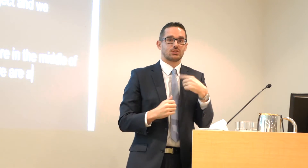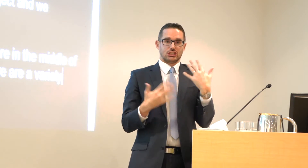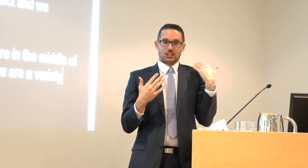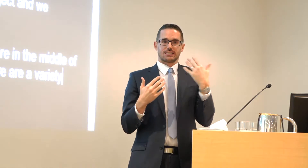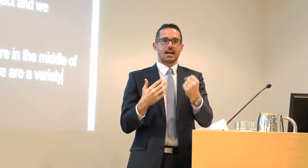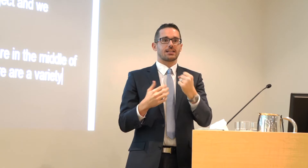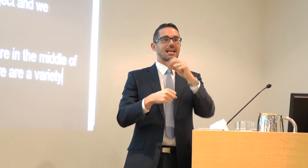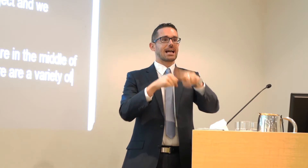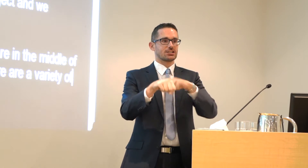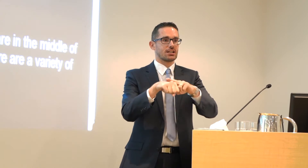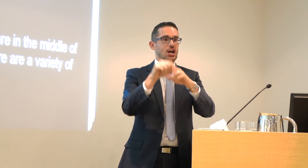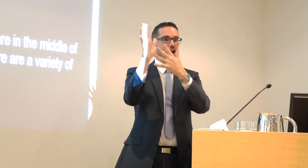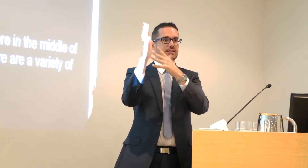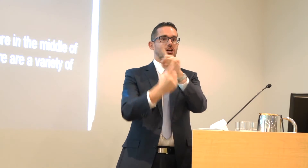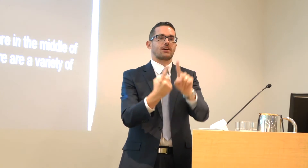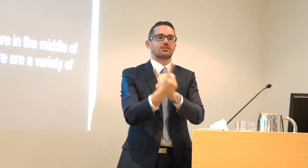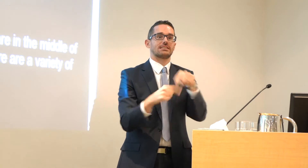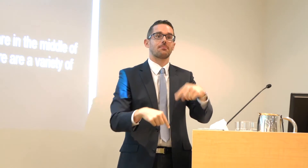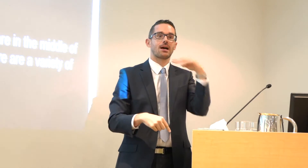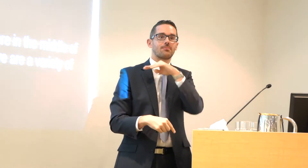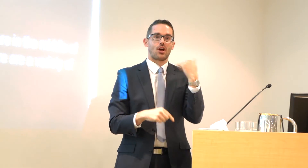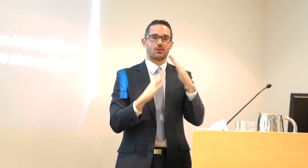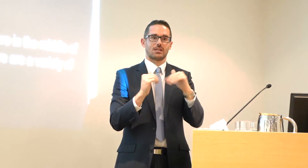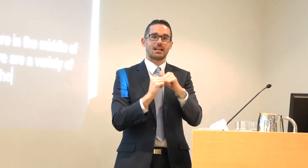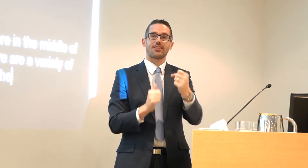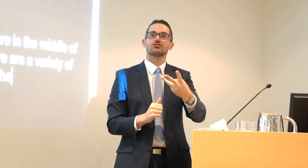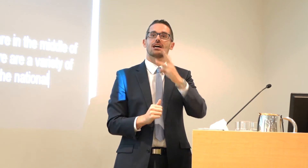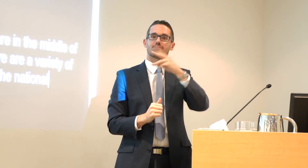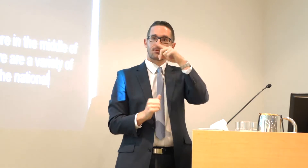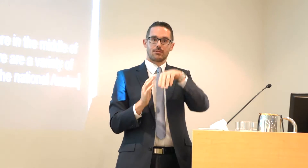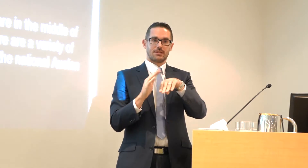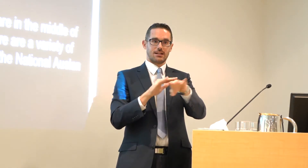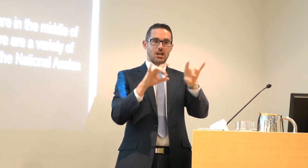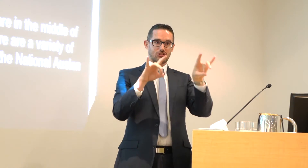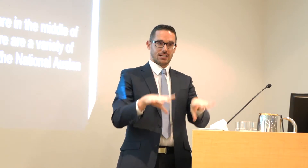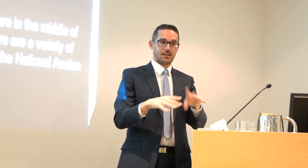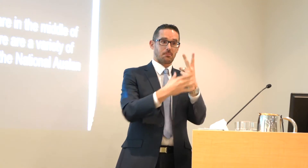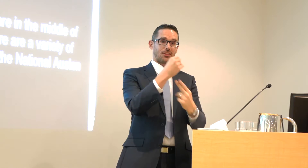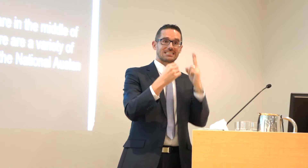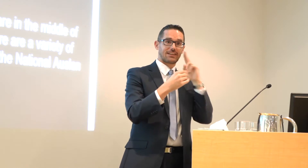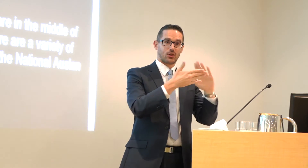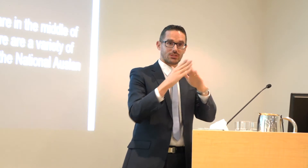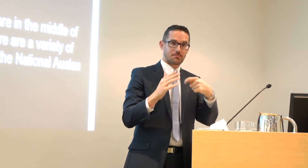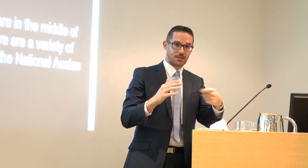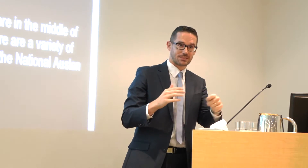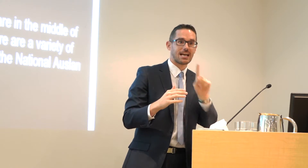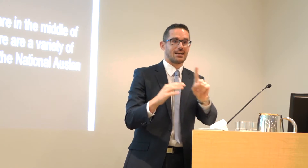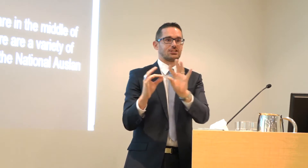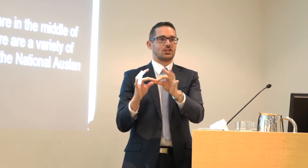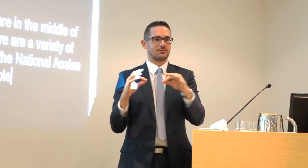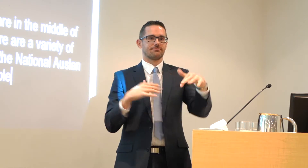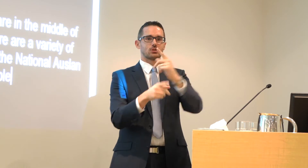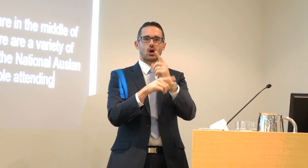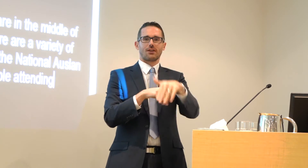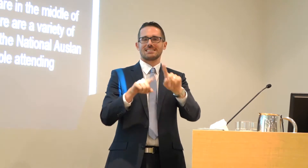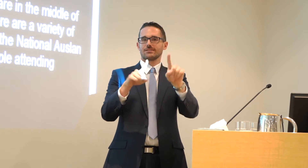events occurring, and we've just had the National Auslan Conference over the last weekend. We had 300 people attending nationally, both deaf